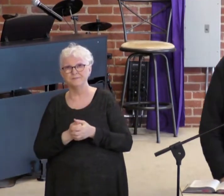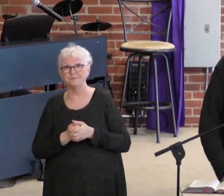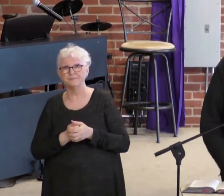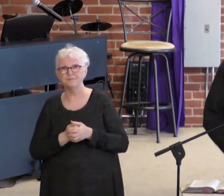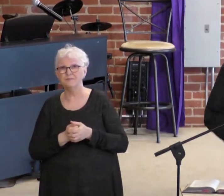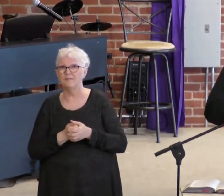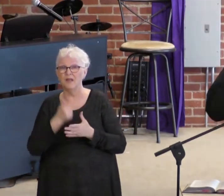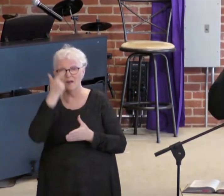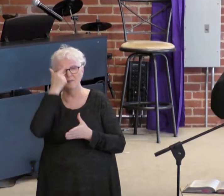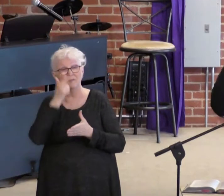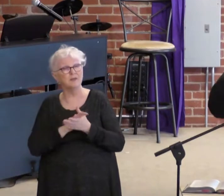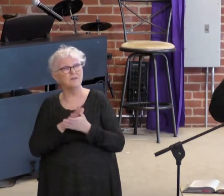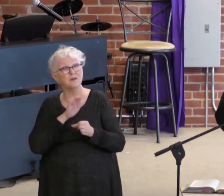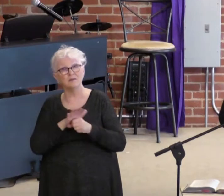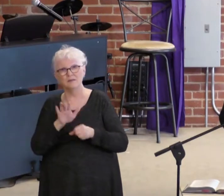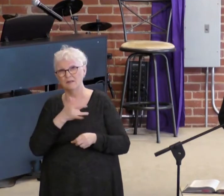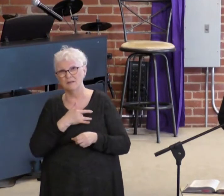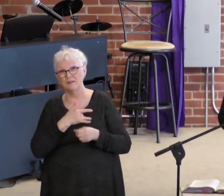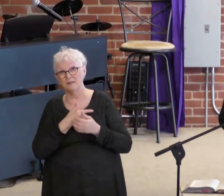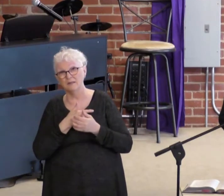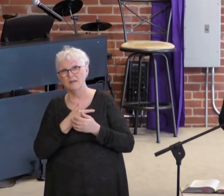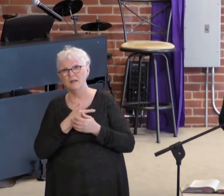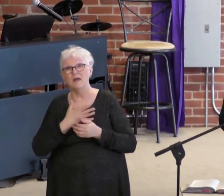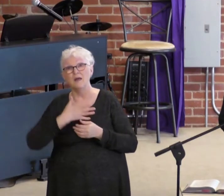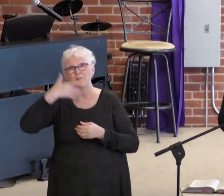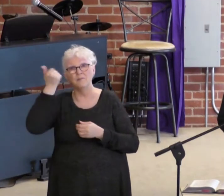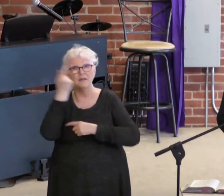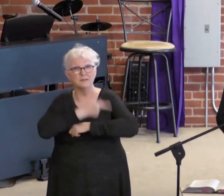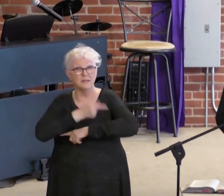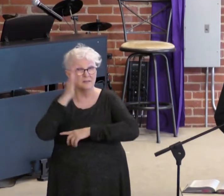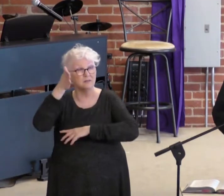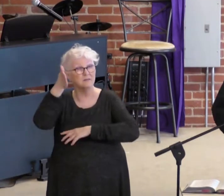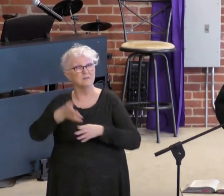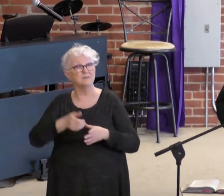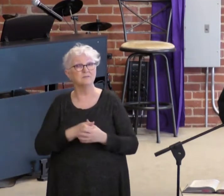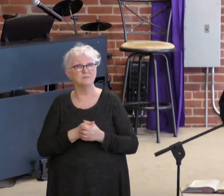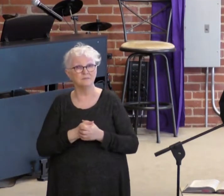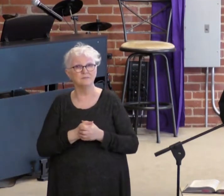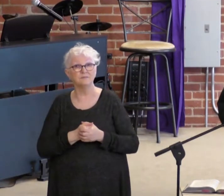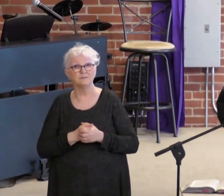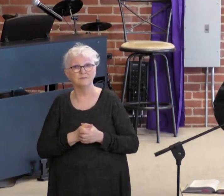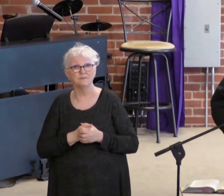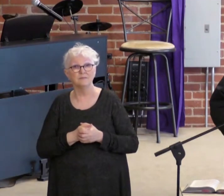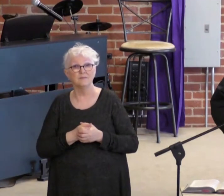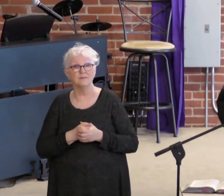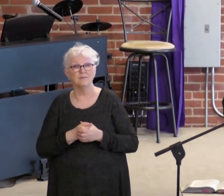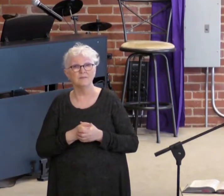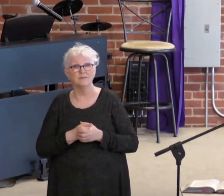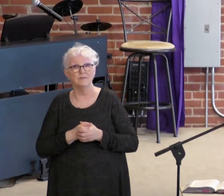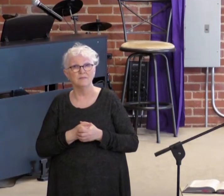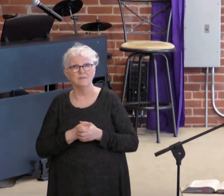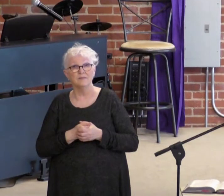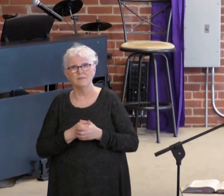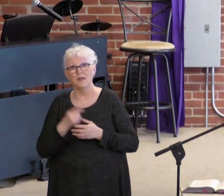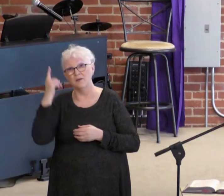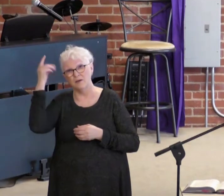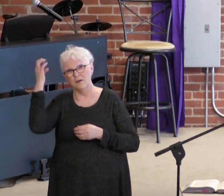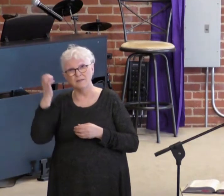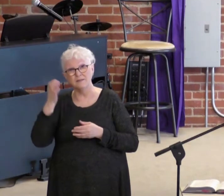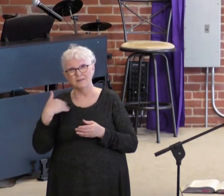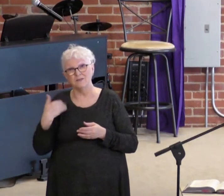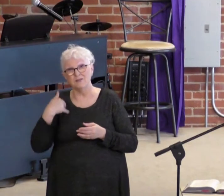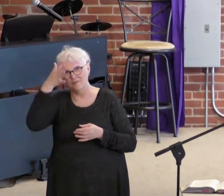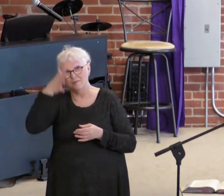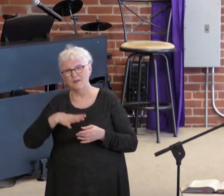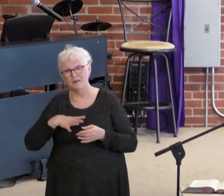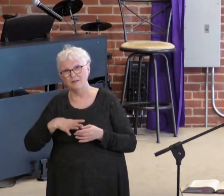today, that our best days are yet to come. Because this young man, he was down as low